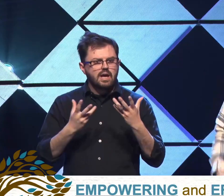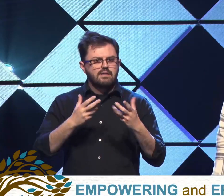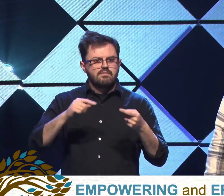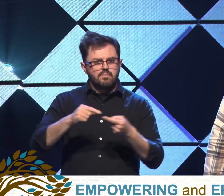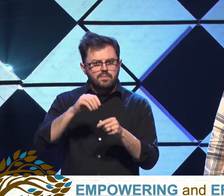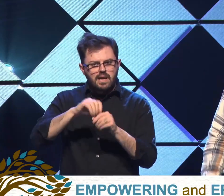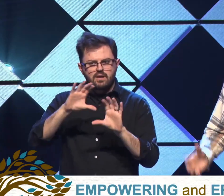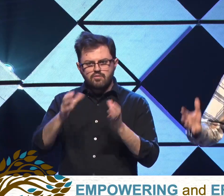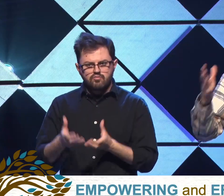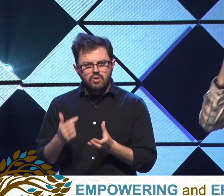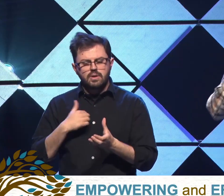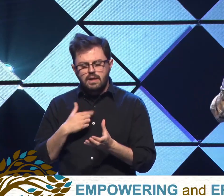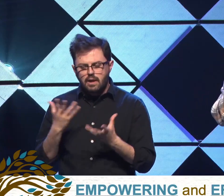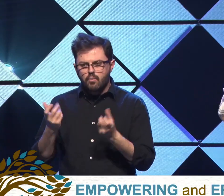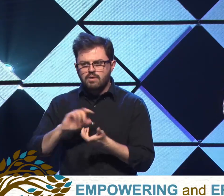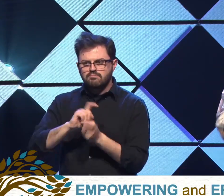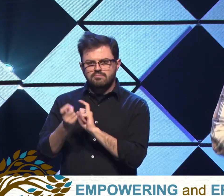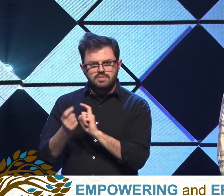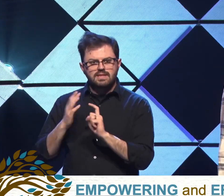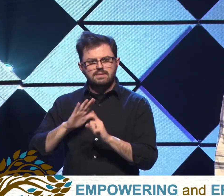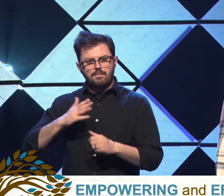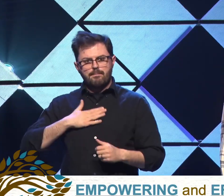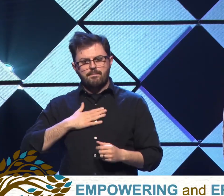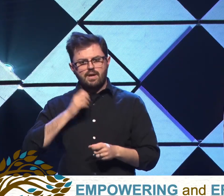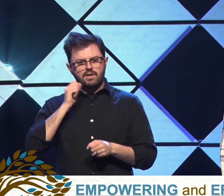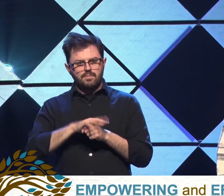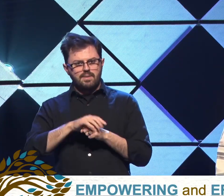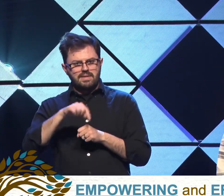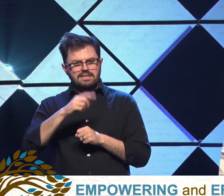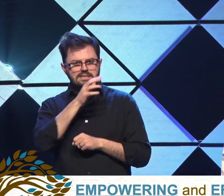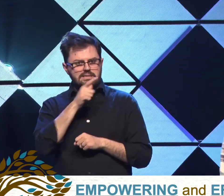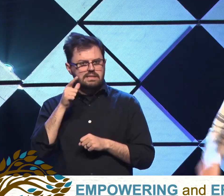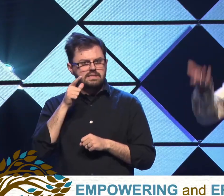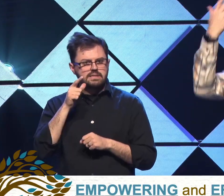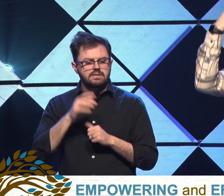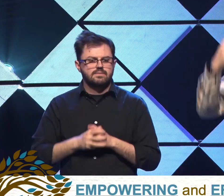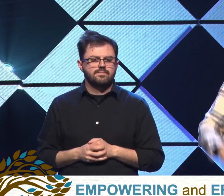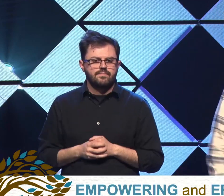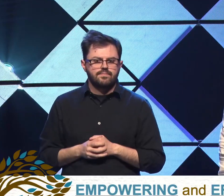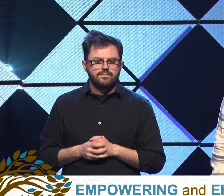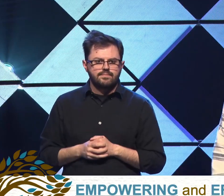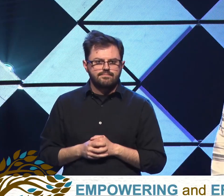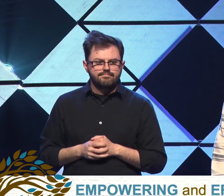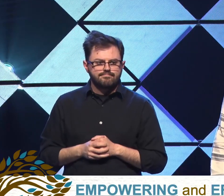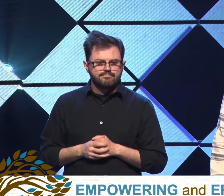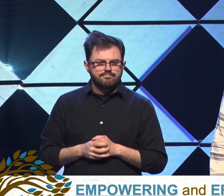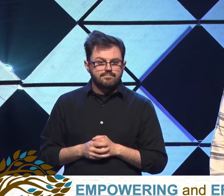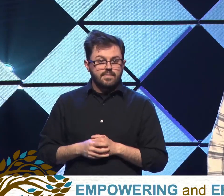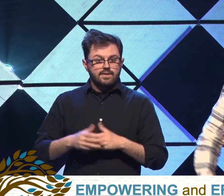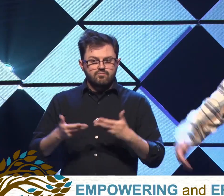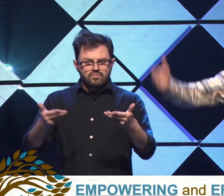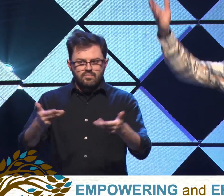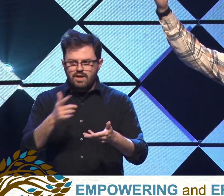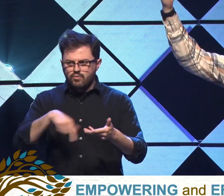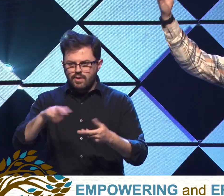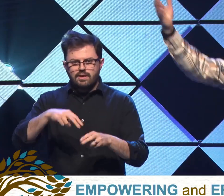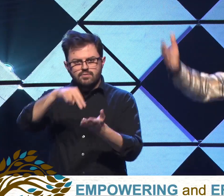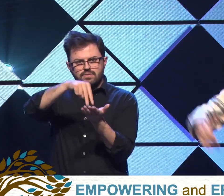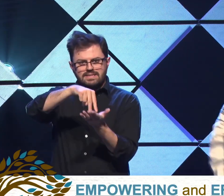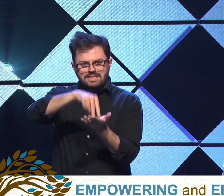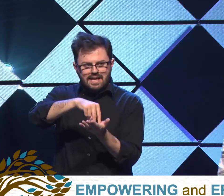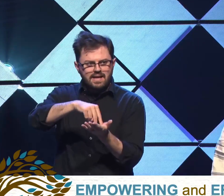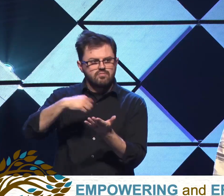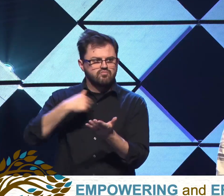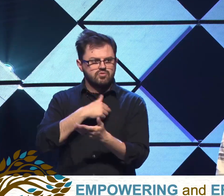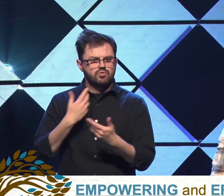my commitment this Lent season, as a culmination on Palm Sunday as we head into the week. So I invite you to stand. We're going to sing this song,